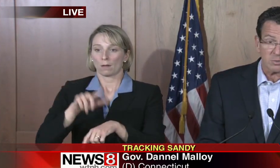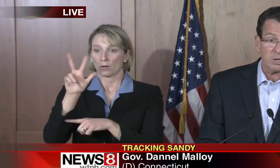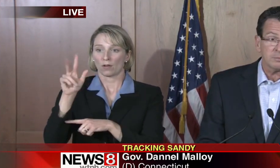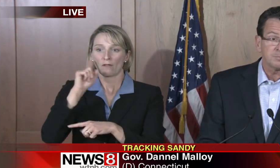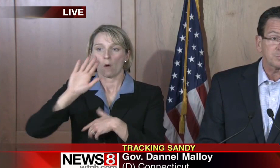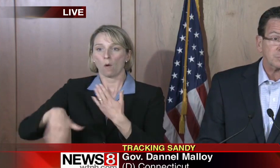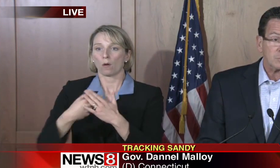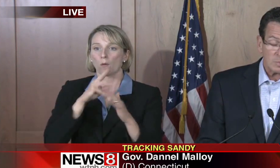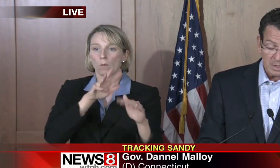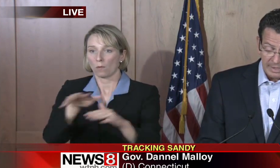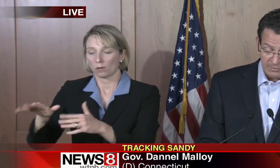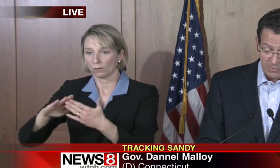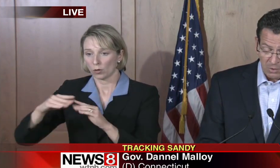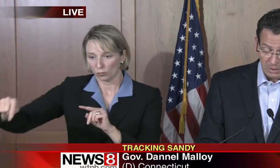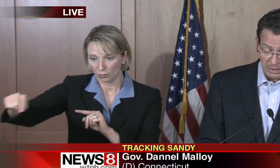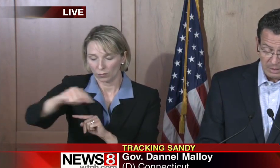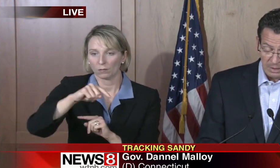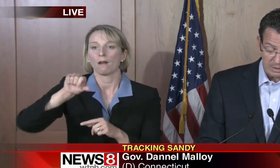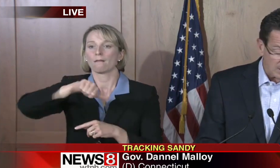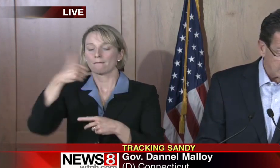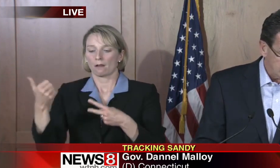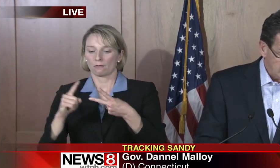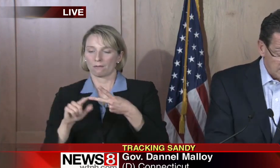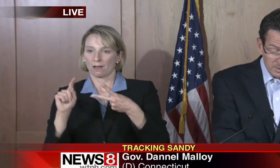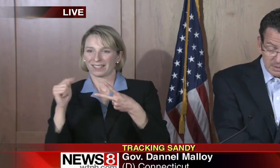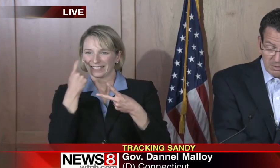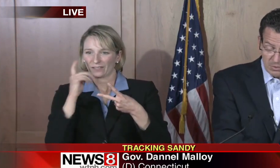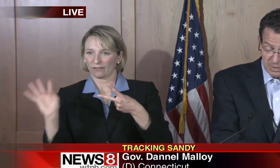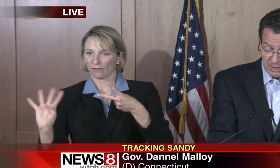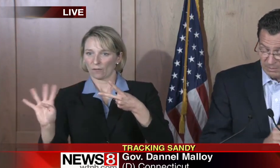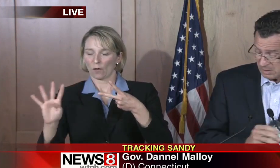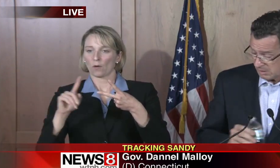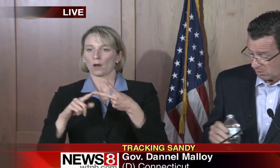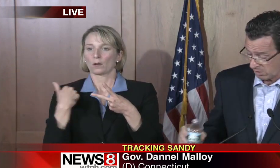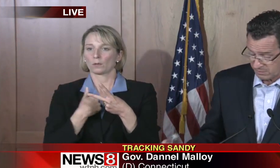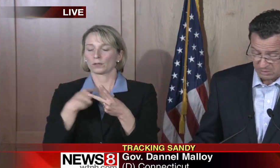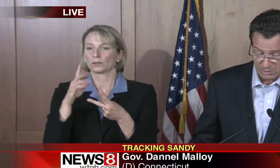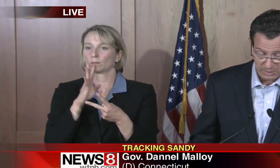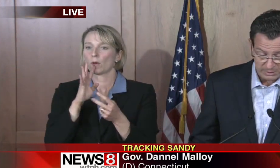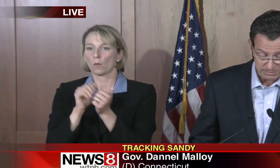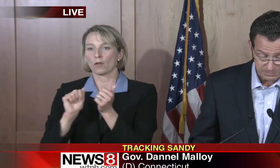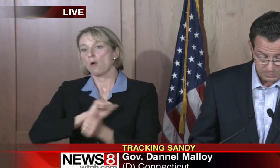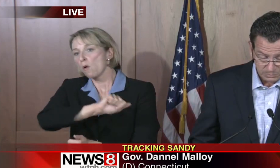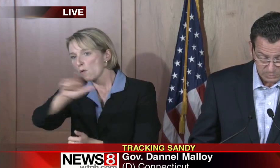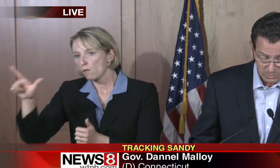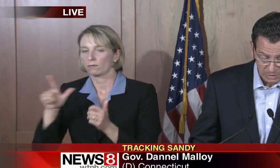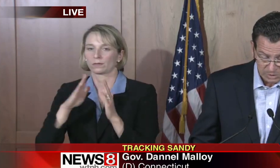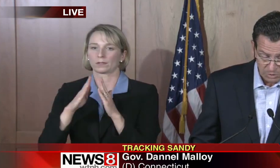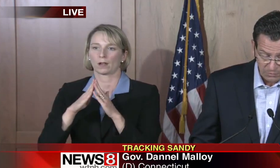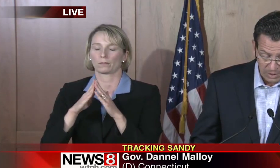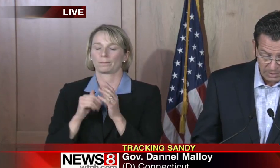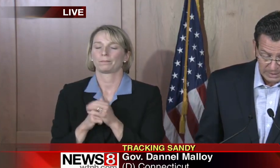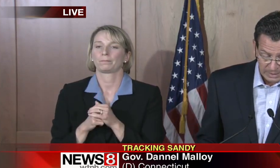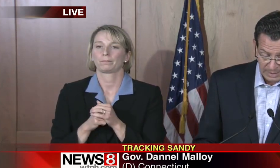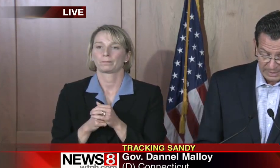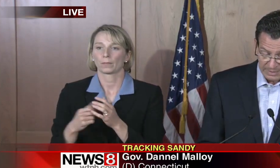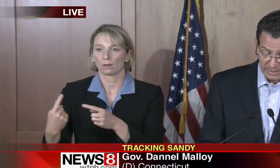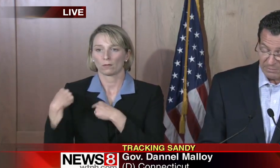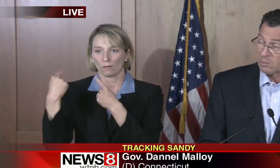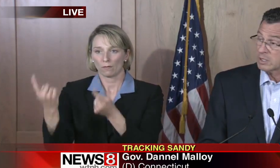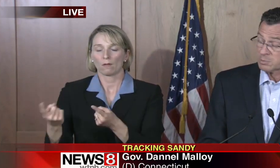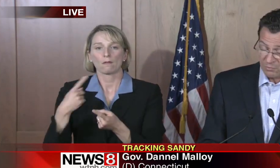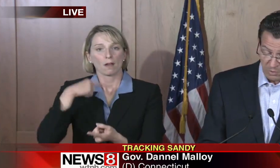a second one at 4 o'clock that covered all of the communities. So far,